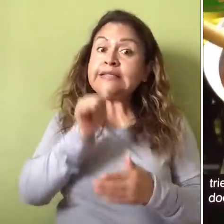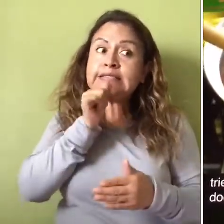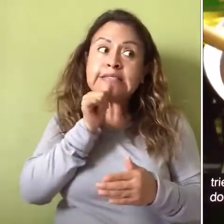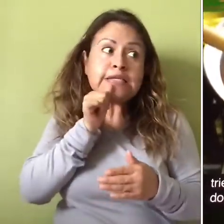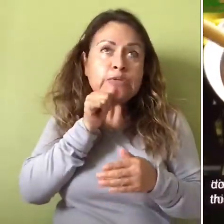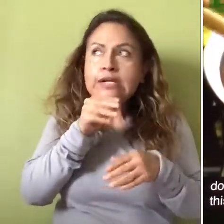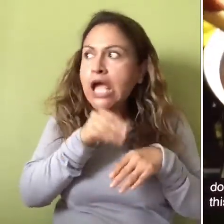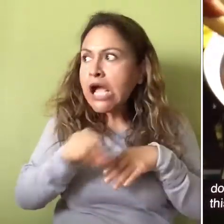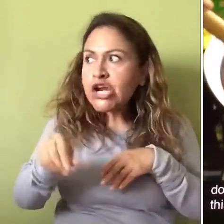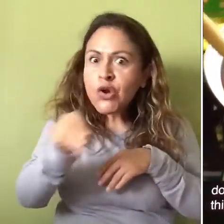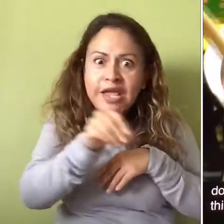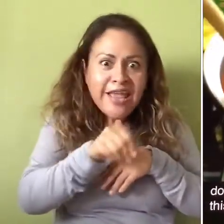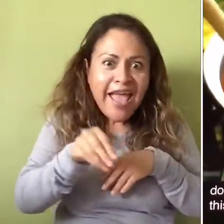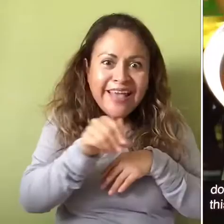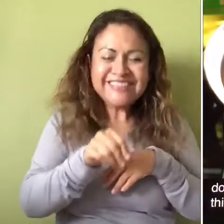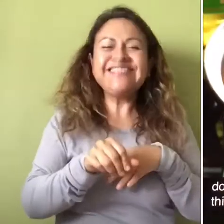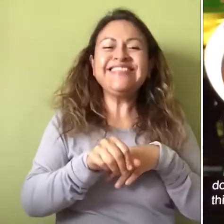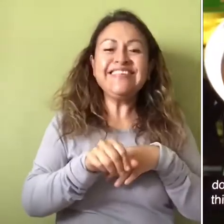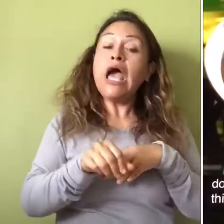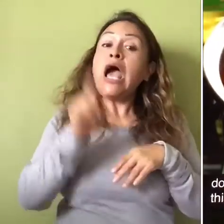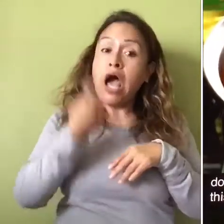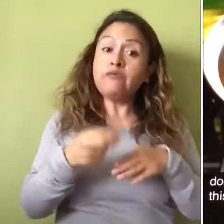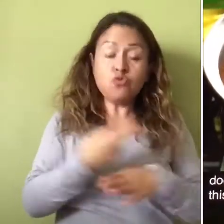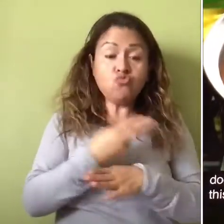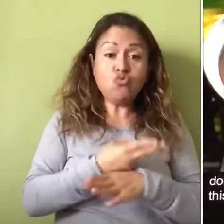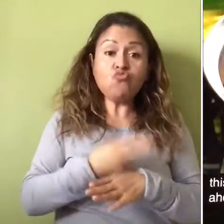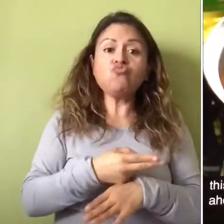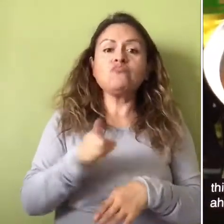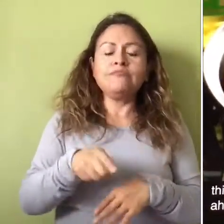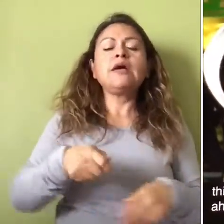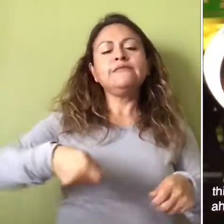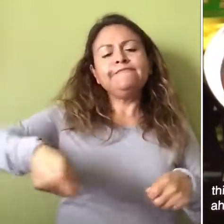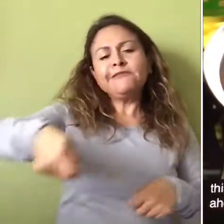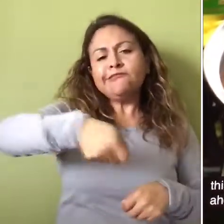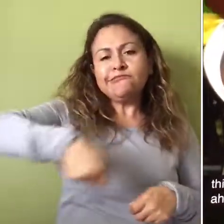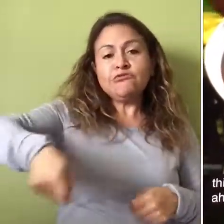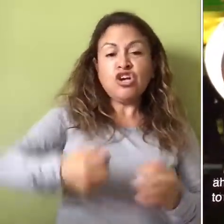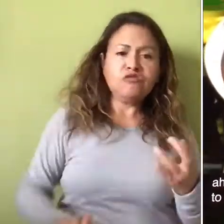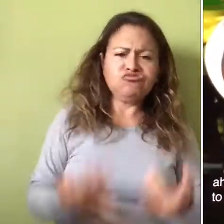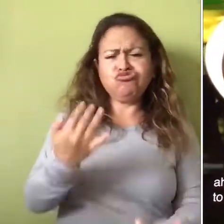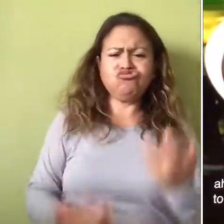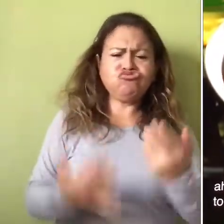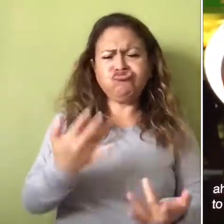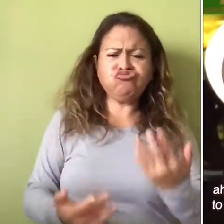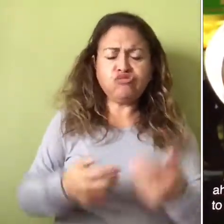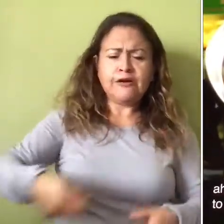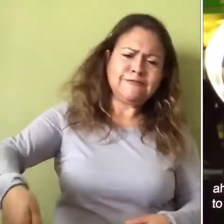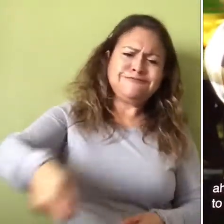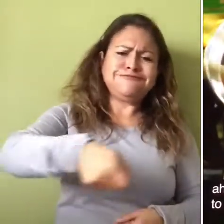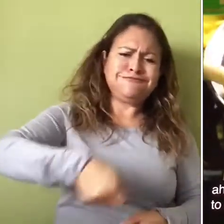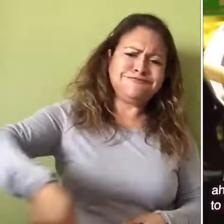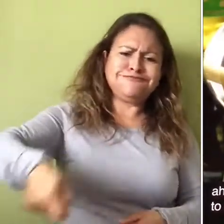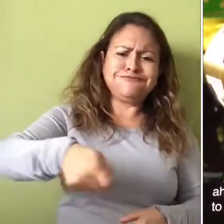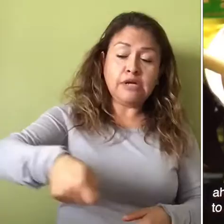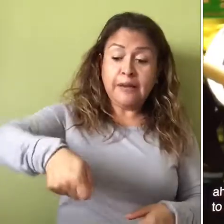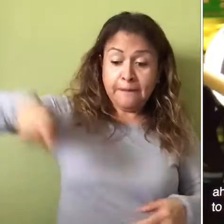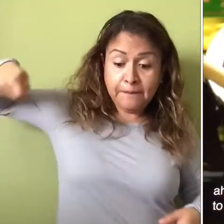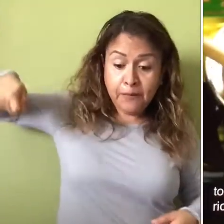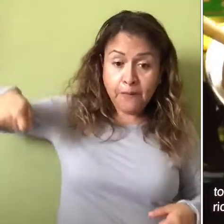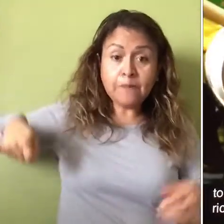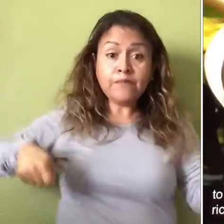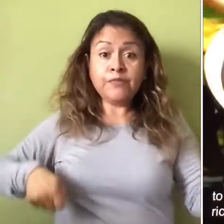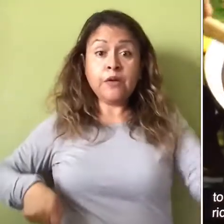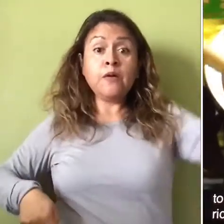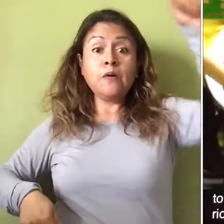to a boil. Now, once your rice is at a rolling boil, give it one final stir. You want to put a lid on this, and you want to turn the